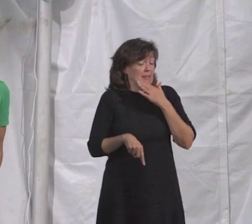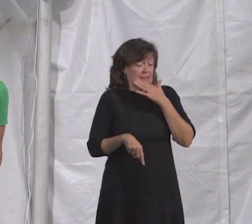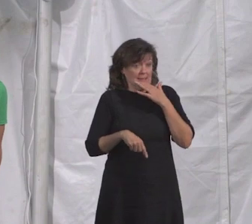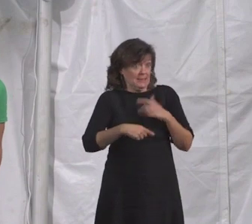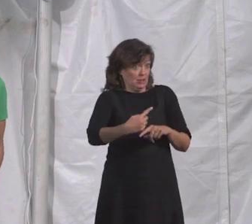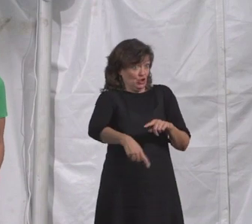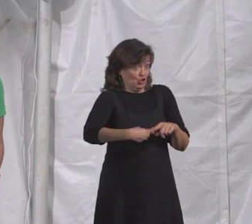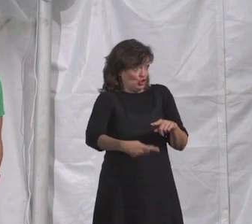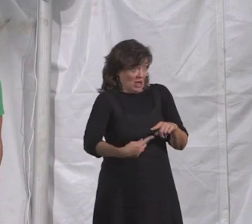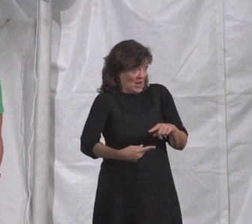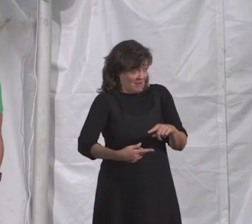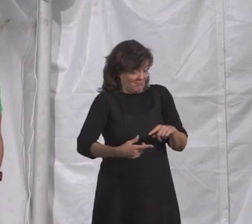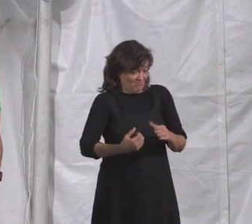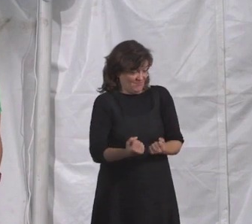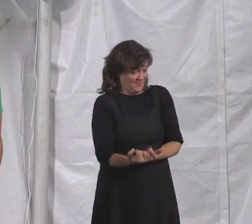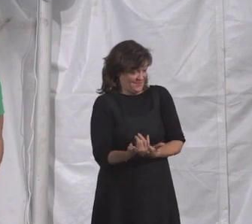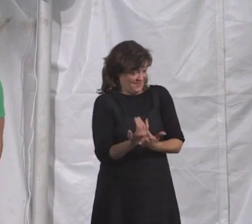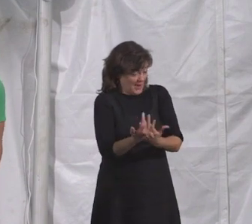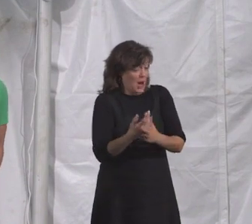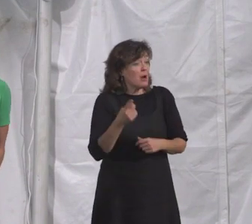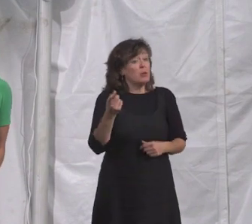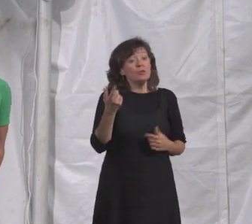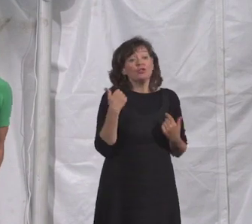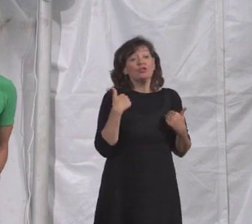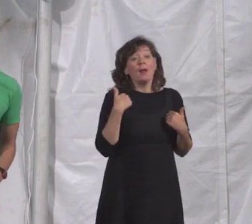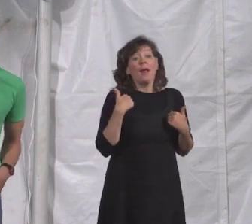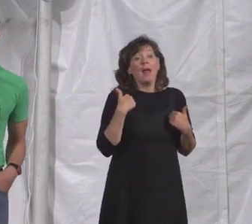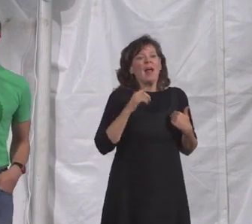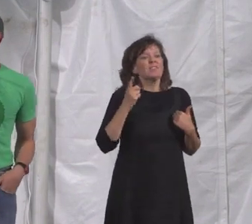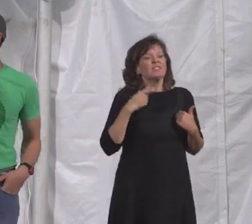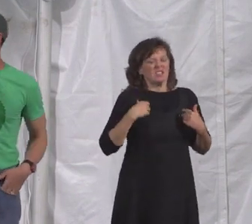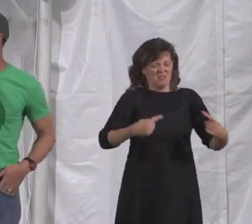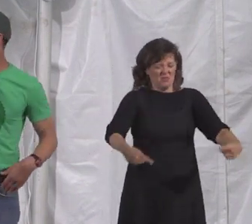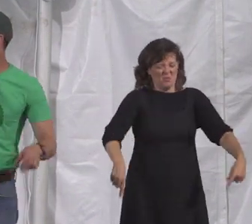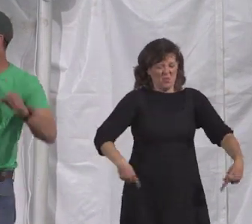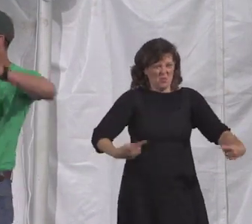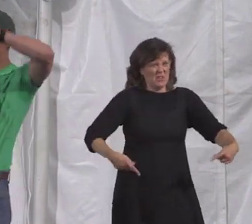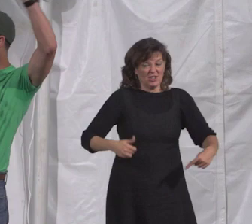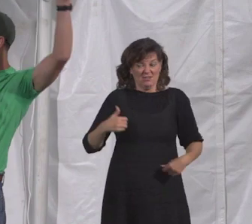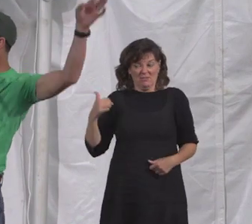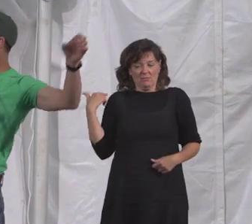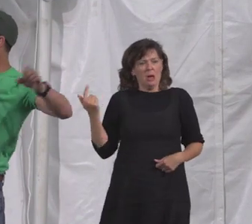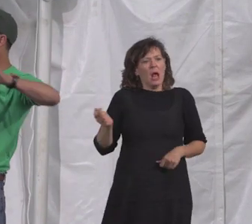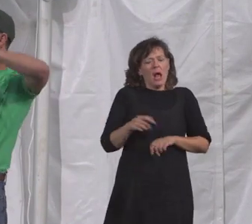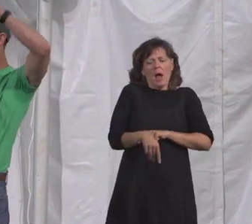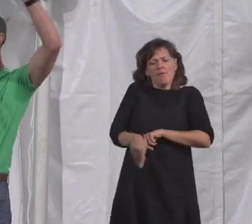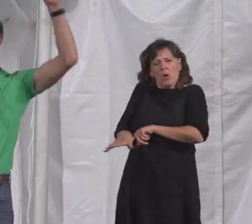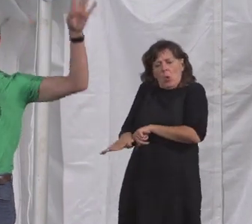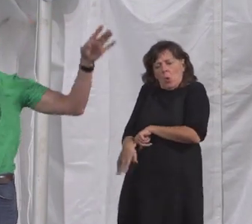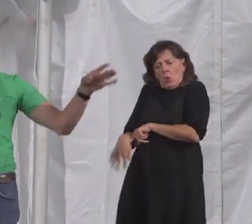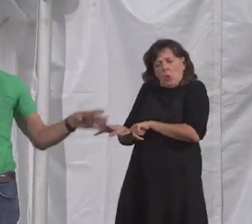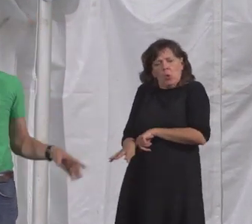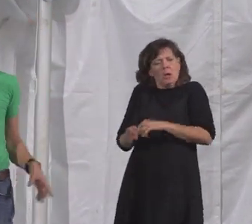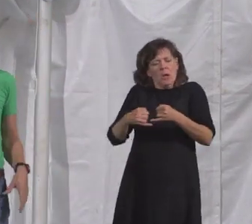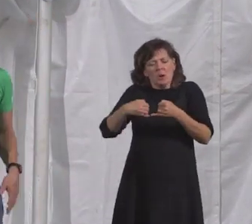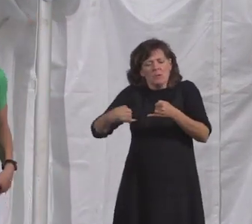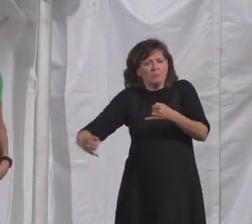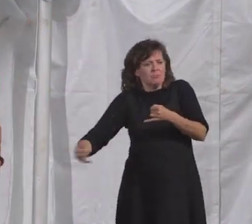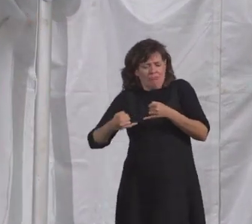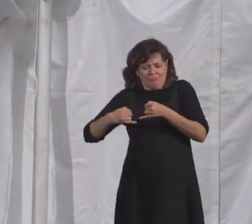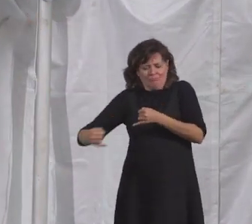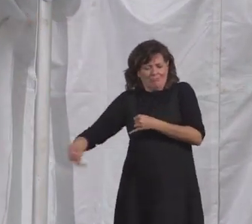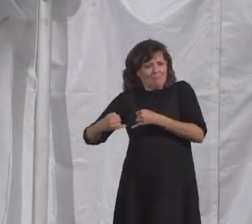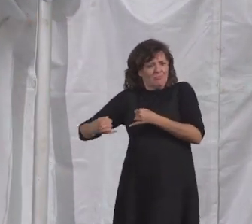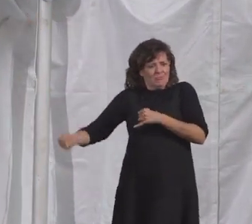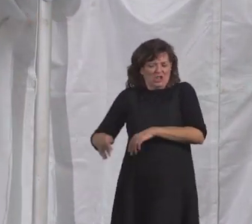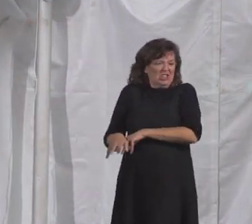of chain hanging out from behind her bicycle that would slap into the ground, and great plumes of sparks would fly up from behind